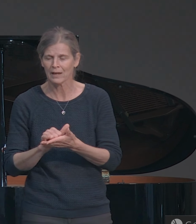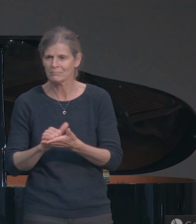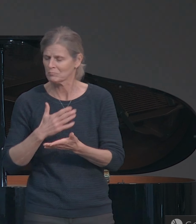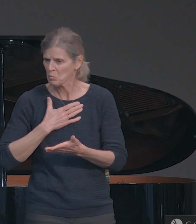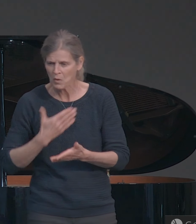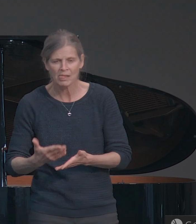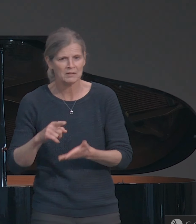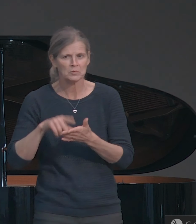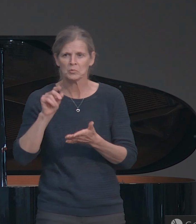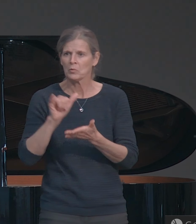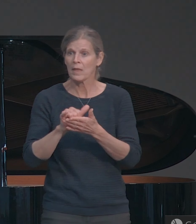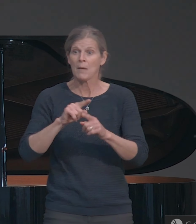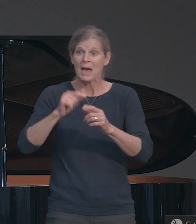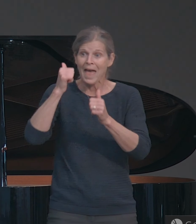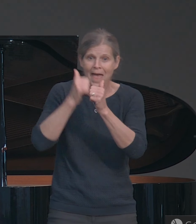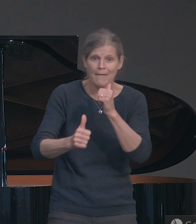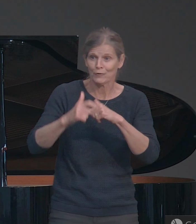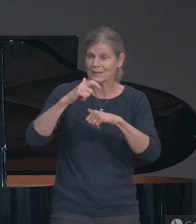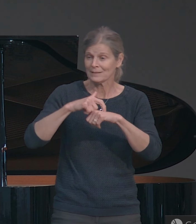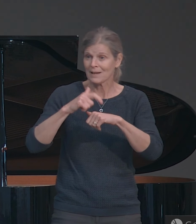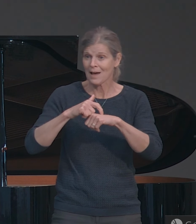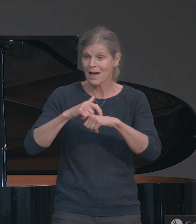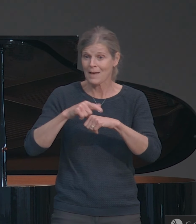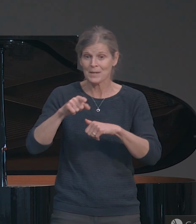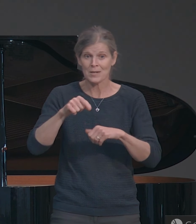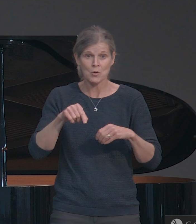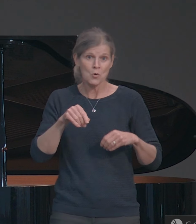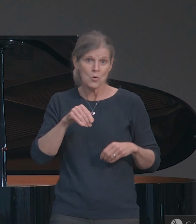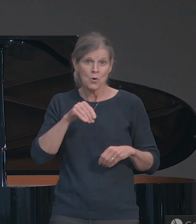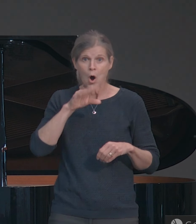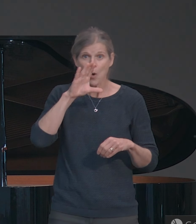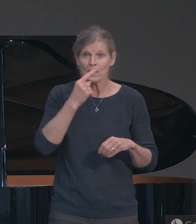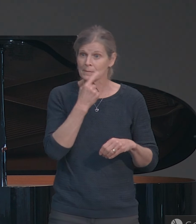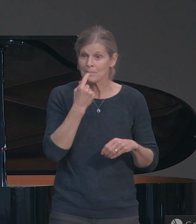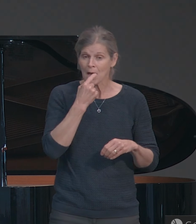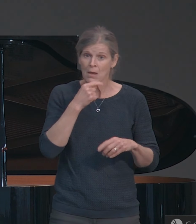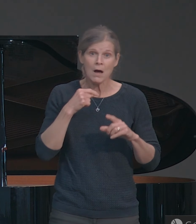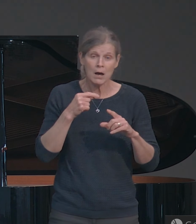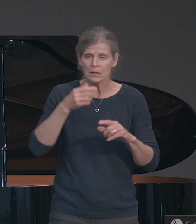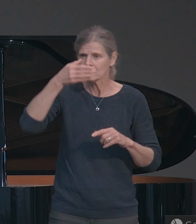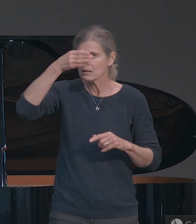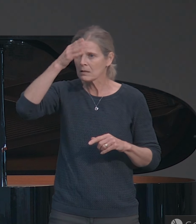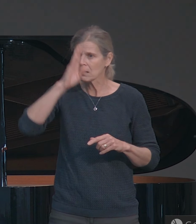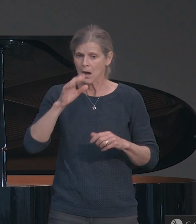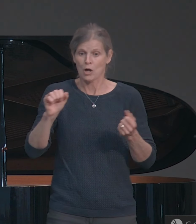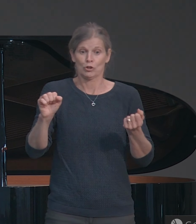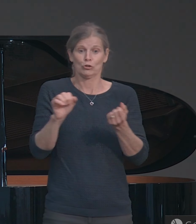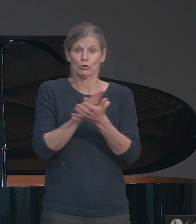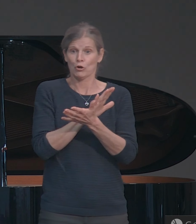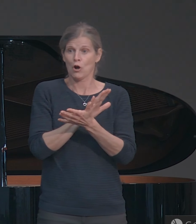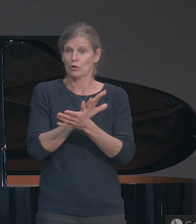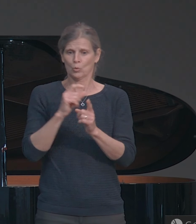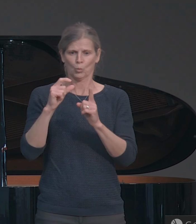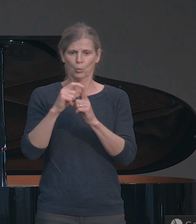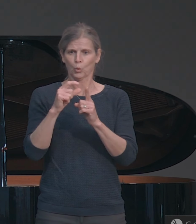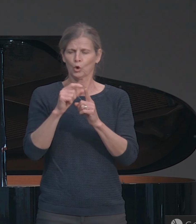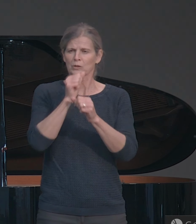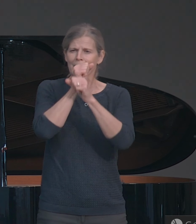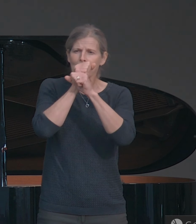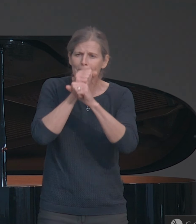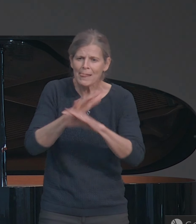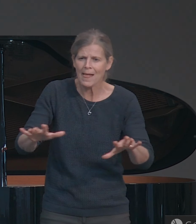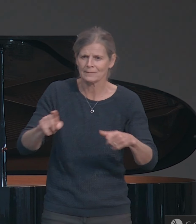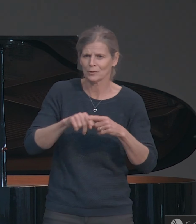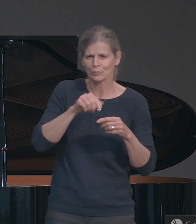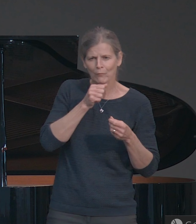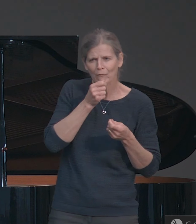Willing to do it, but every time he opened his mouth, God caused words of blessing to